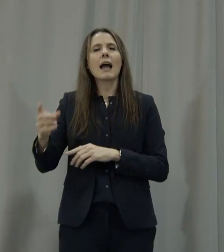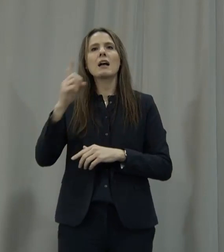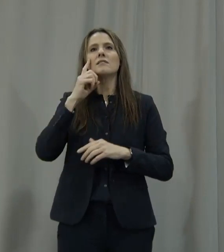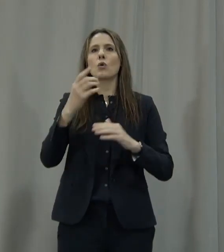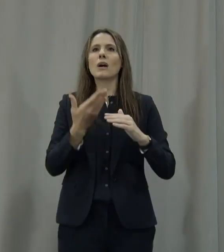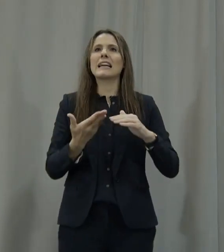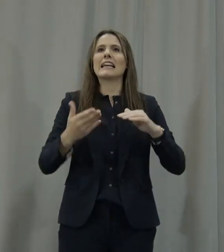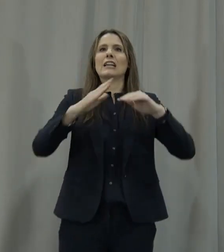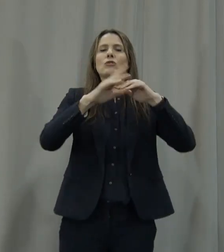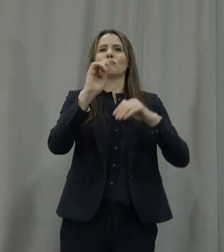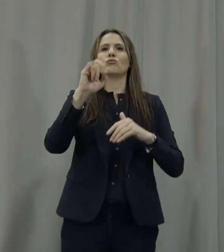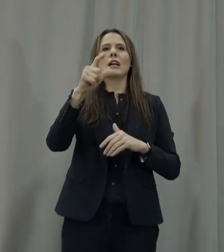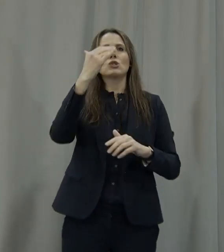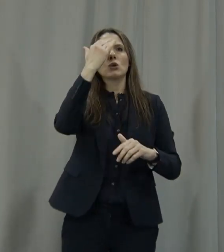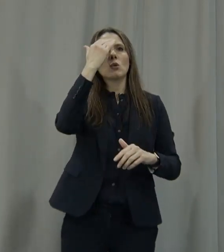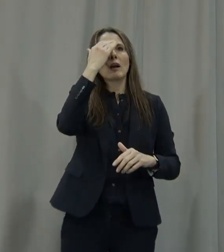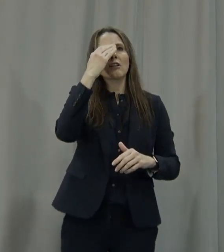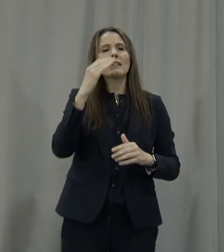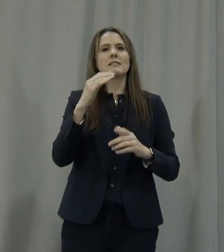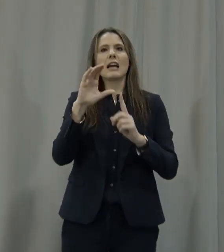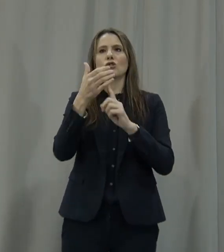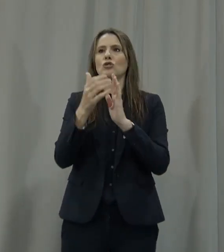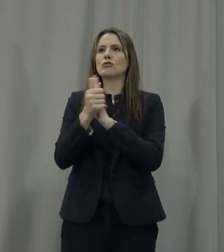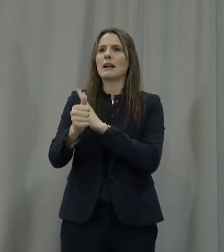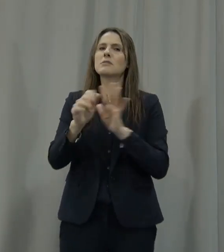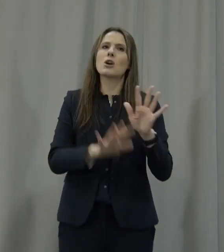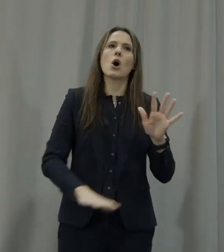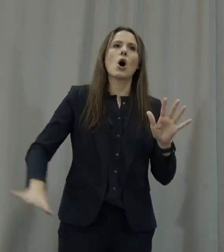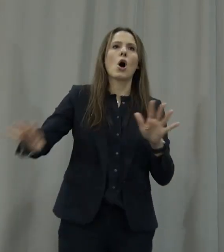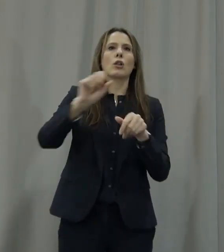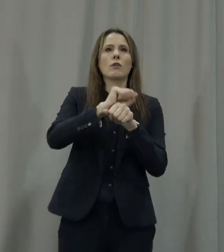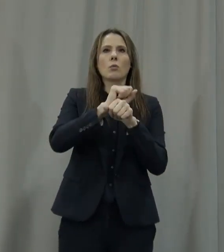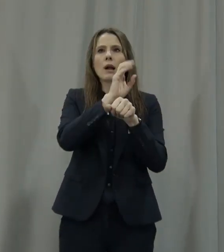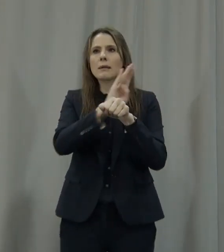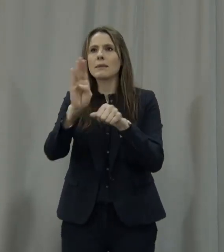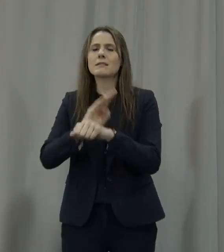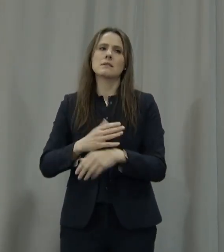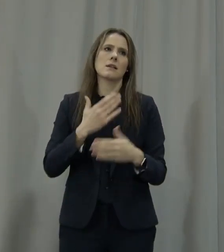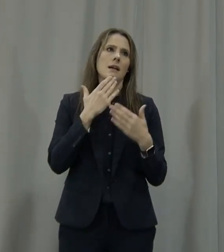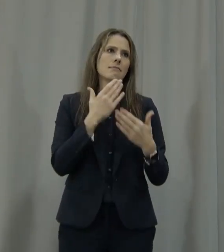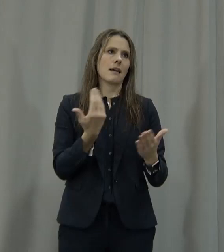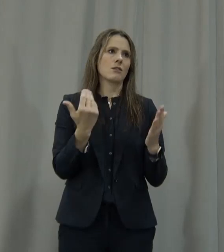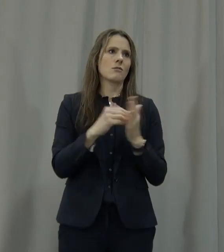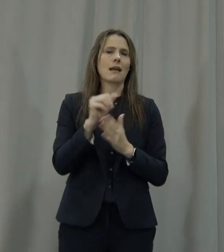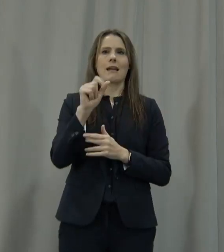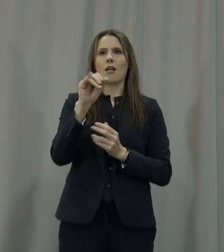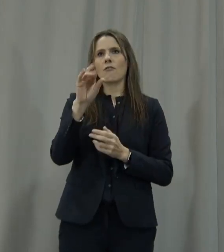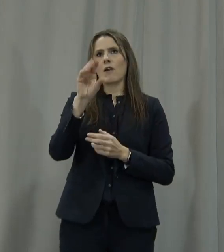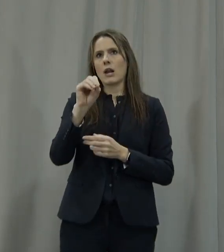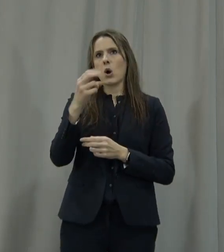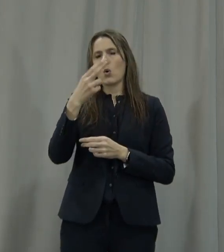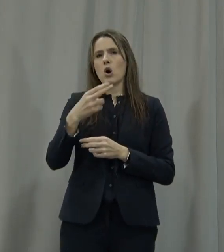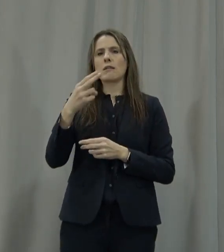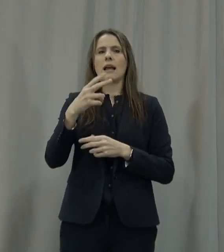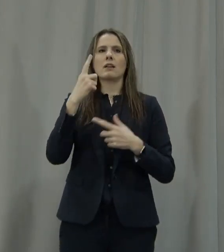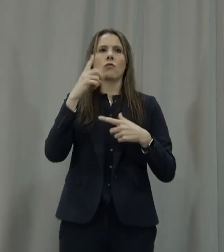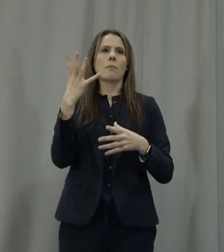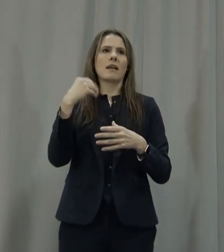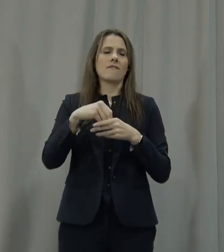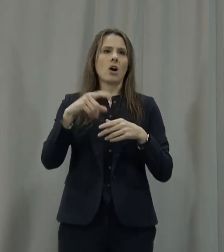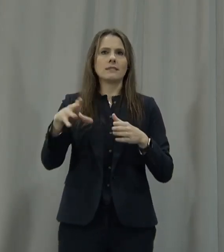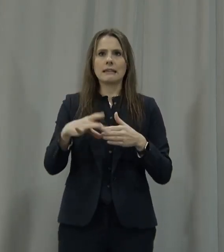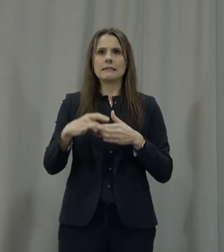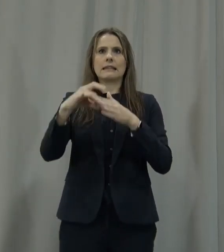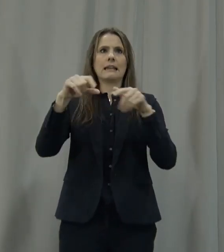cultural competency among the workforce. We thank again our DEI Director Alfredo Hernandez-Corza for being involved in that implicit